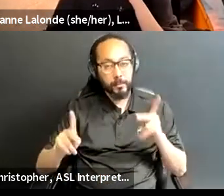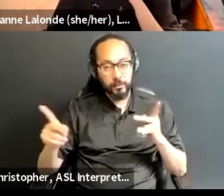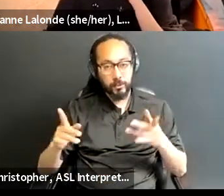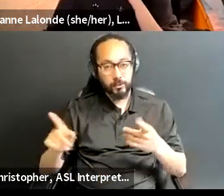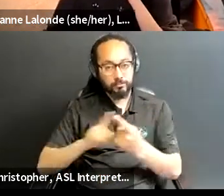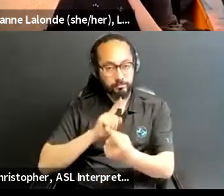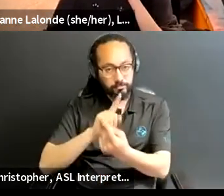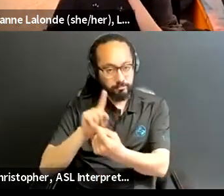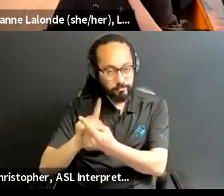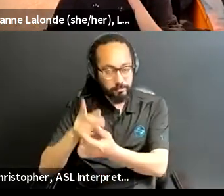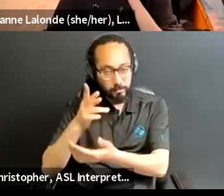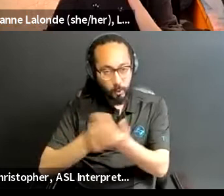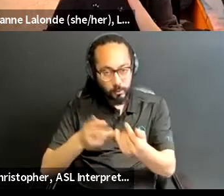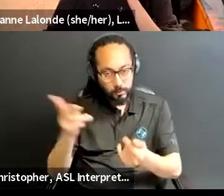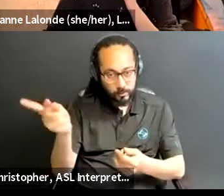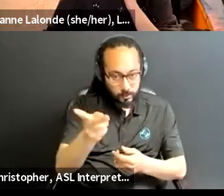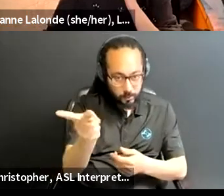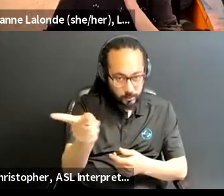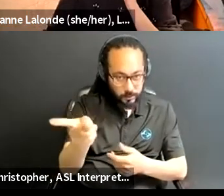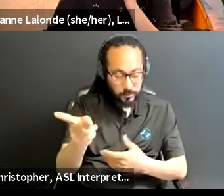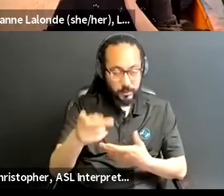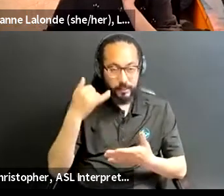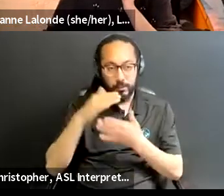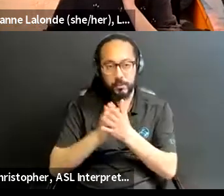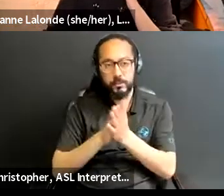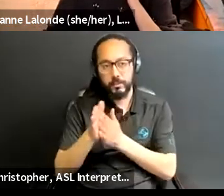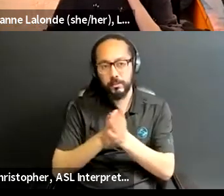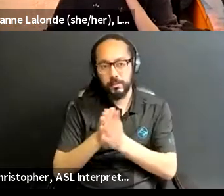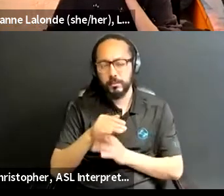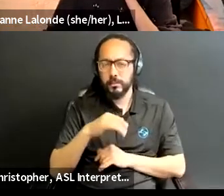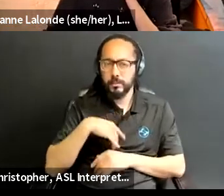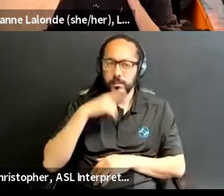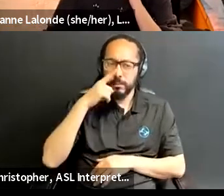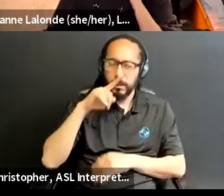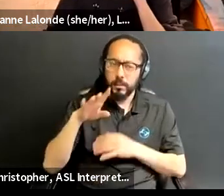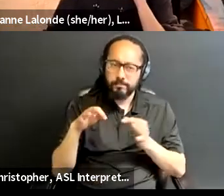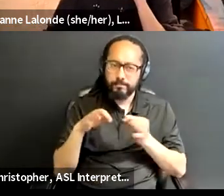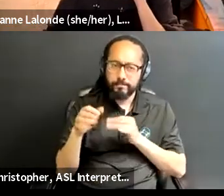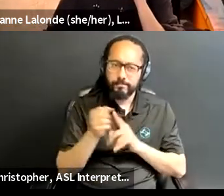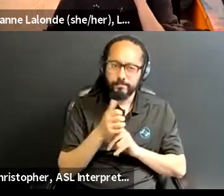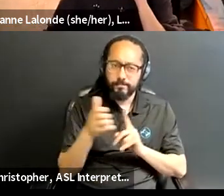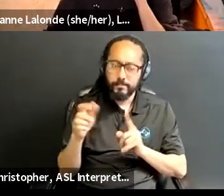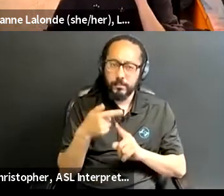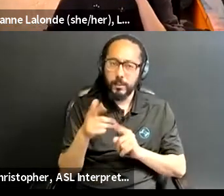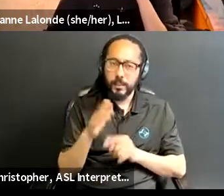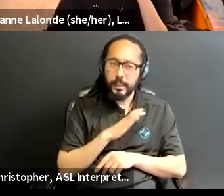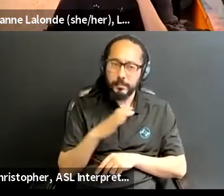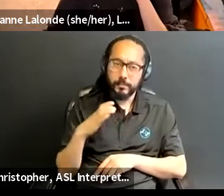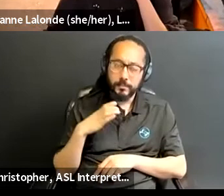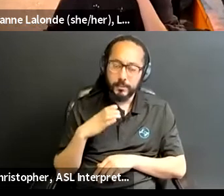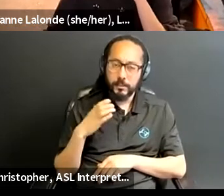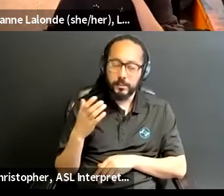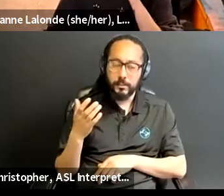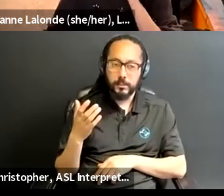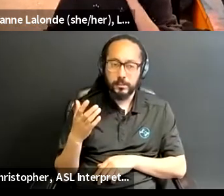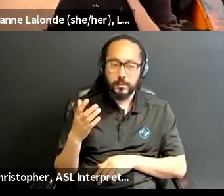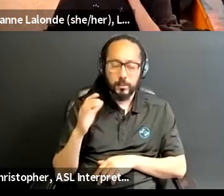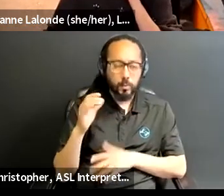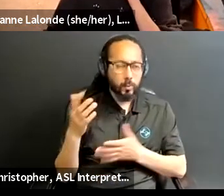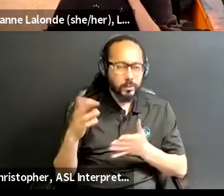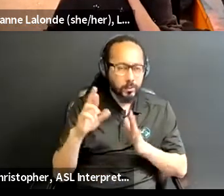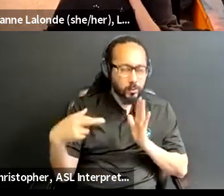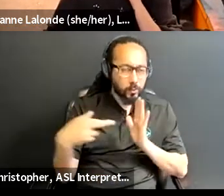if they were interested. Could you just talk a little bit more about the committee, a little bit about the role,